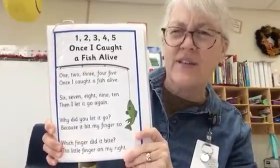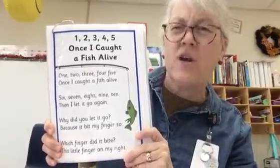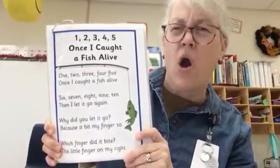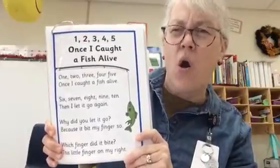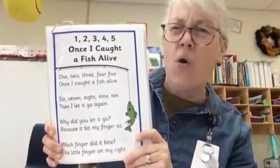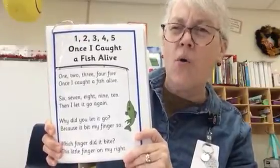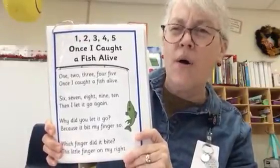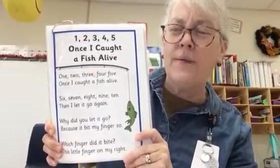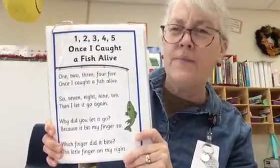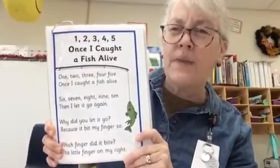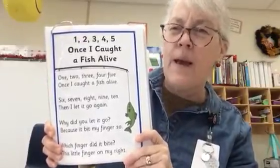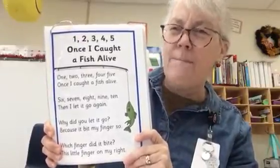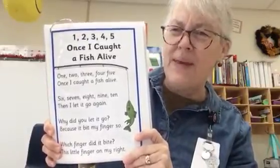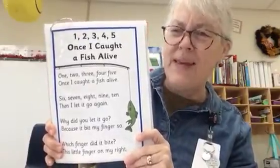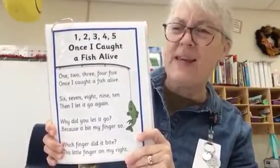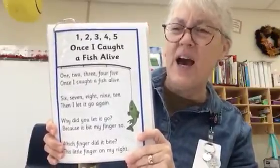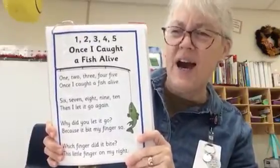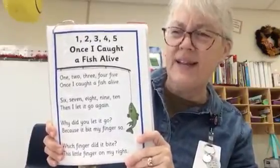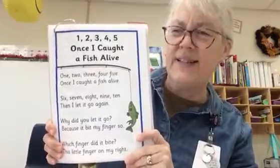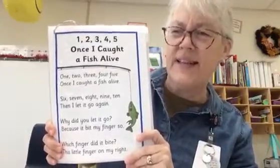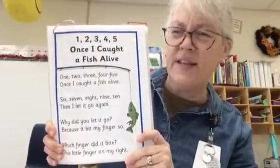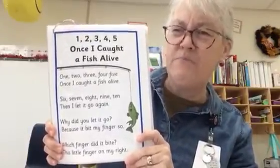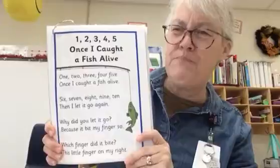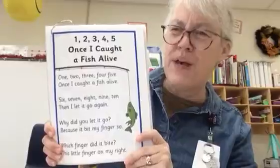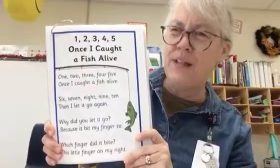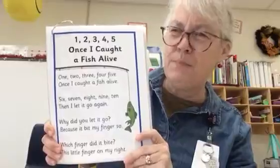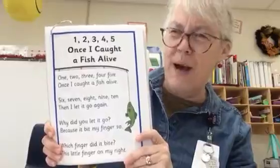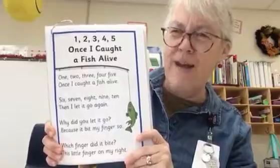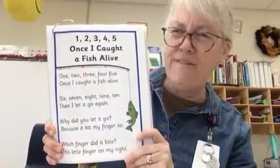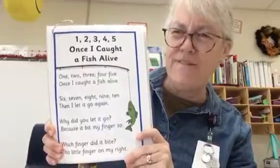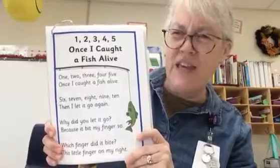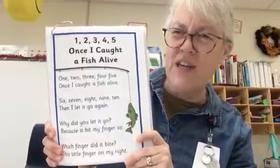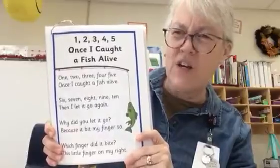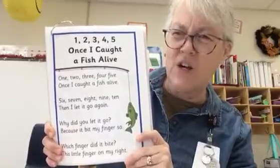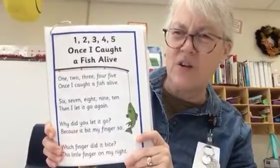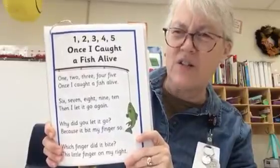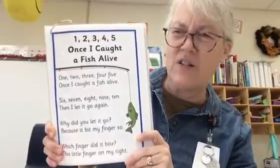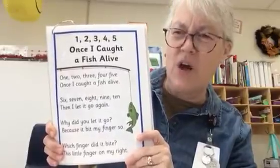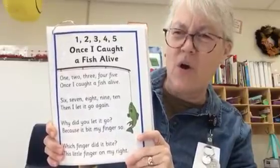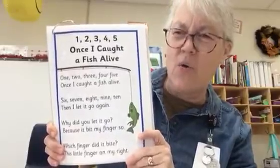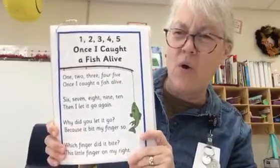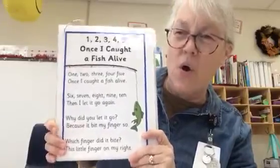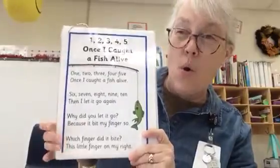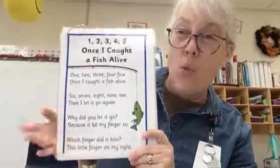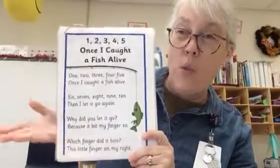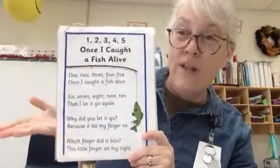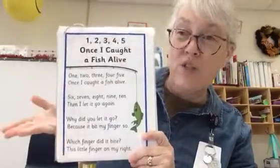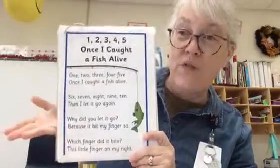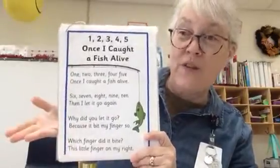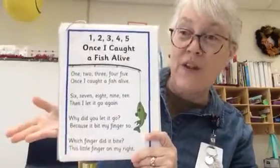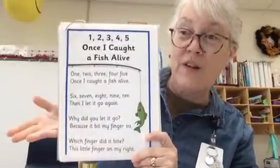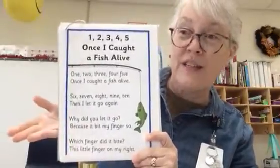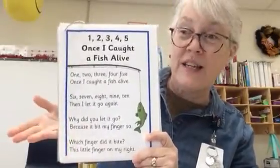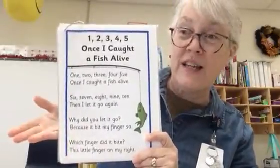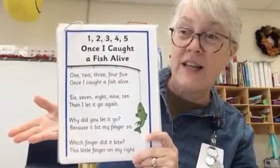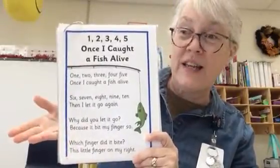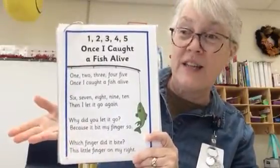go? Because it bit my finger so. Which finger did it